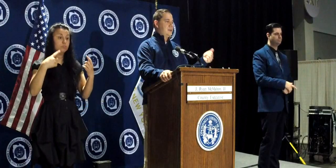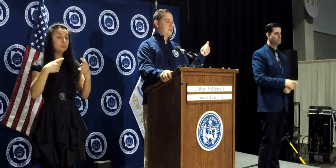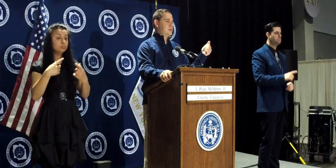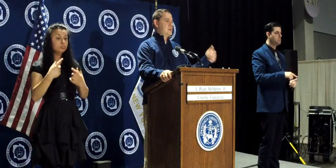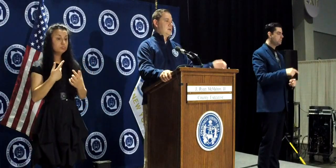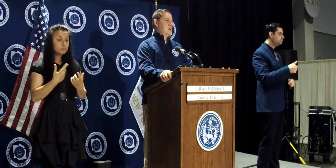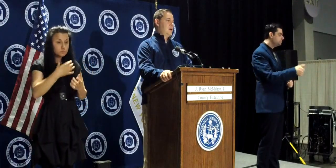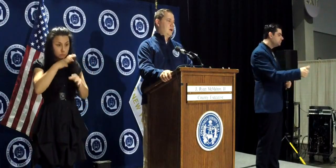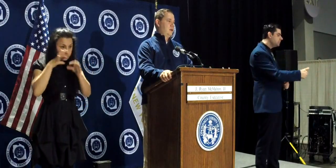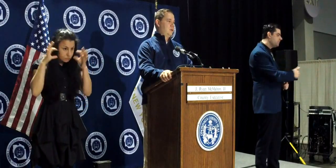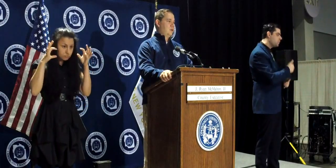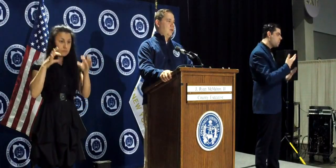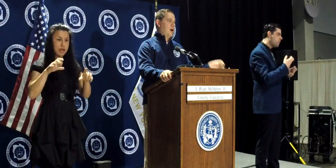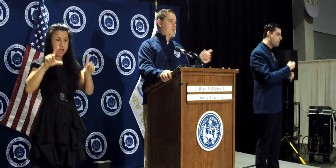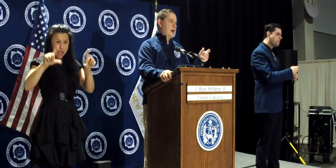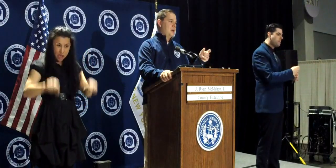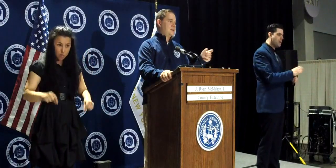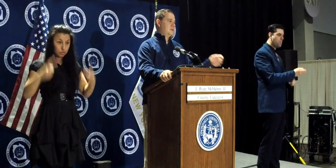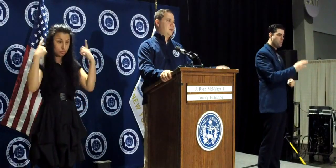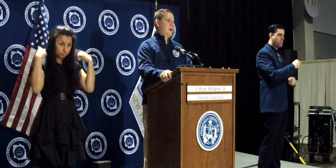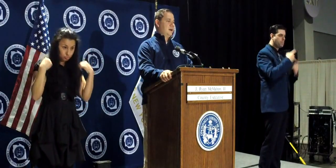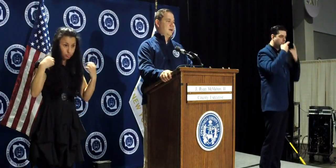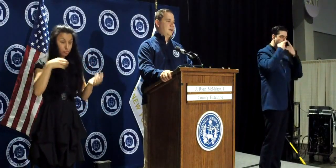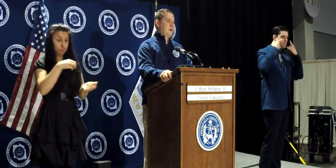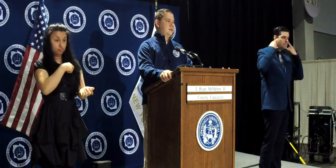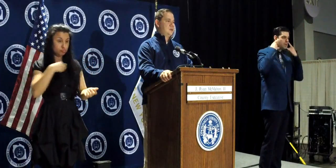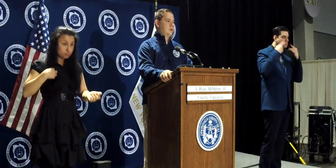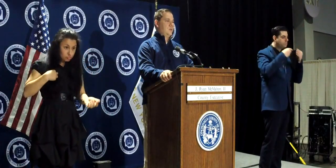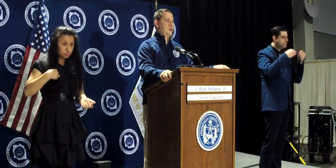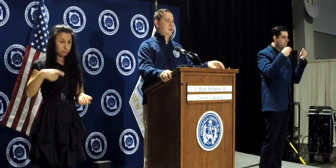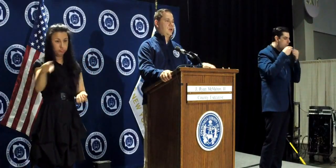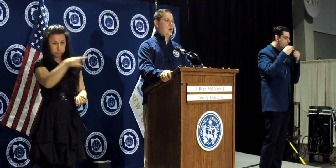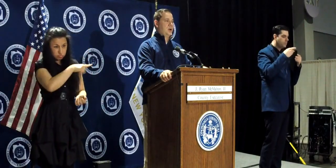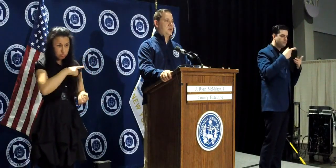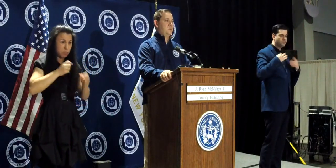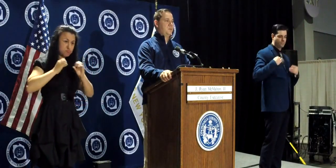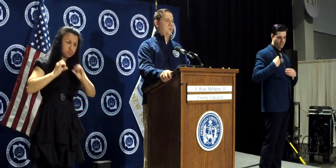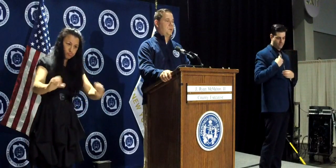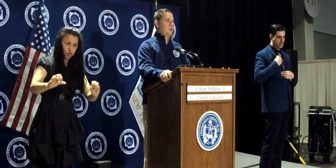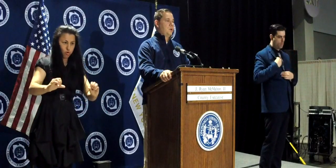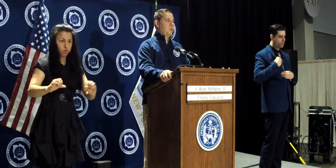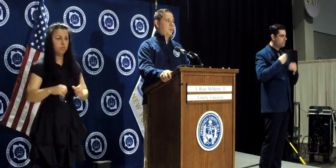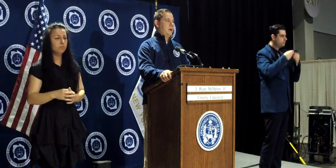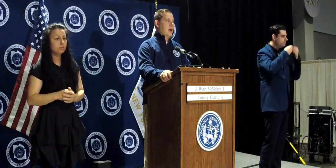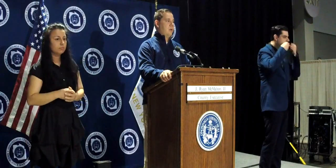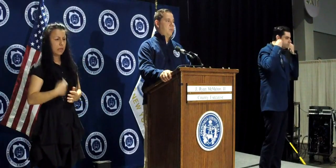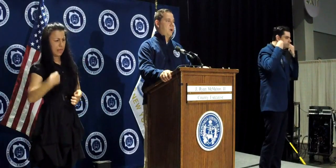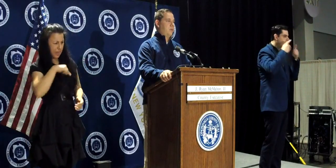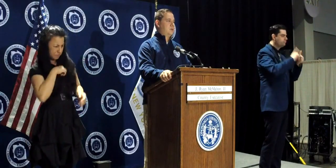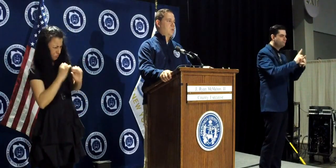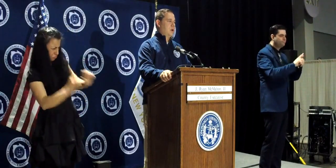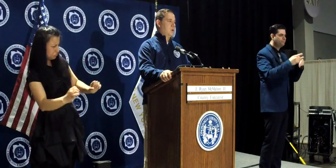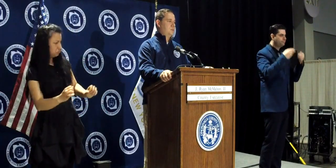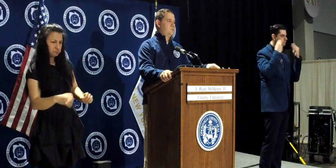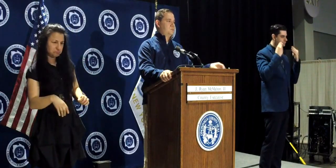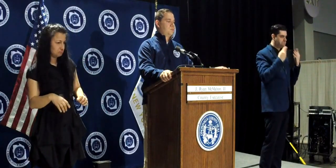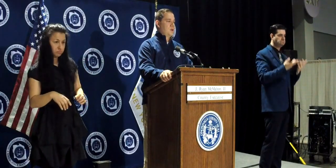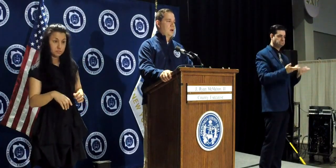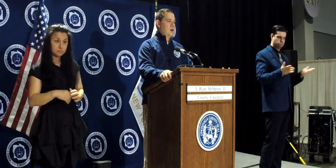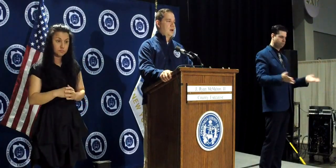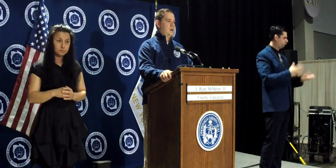own masks, their own cloth masks, and so we encourage people when they're out in the public to wear